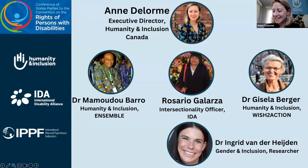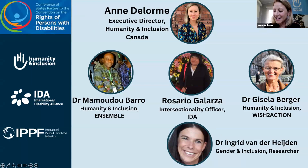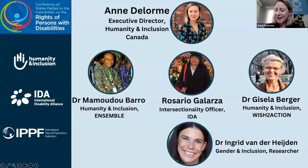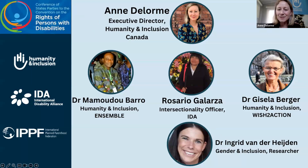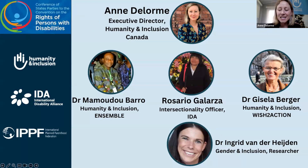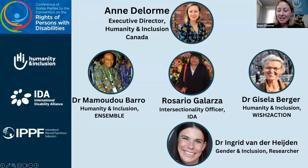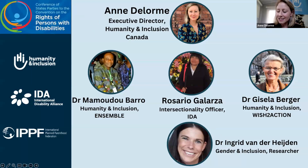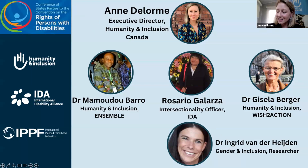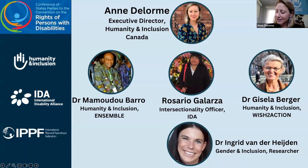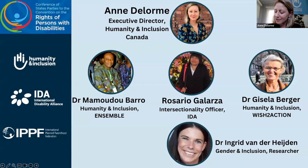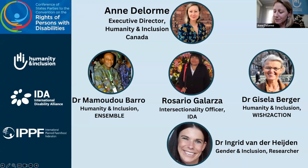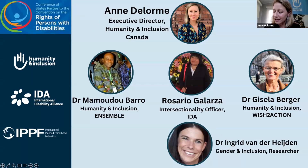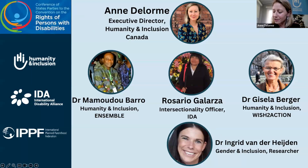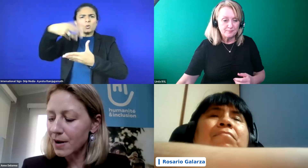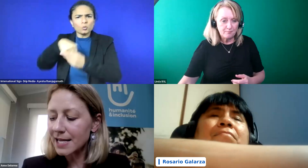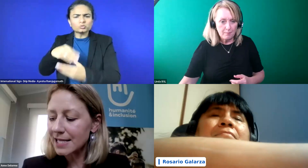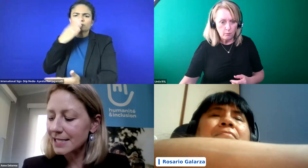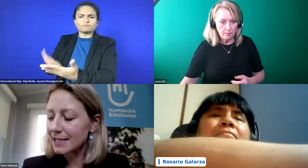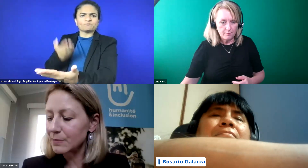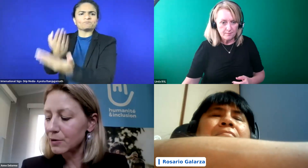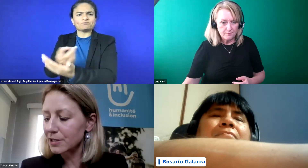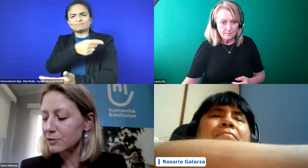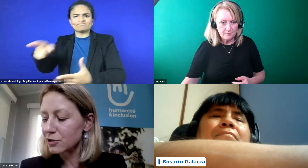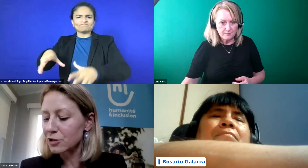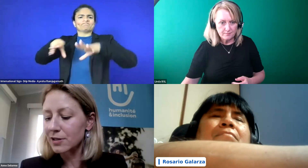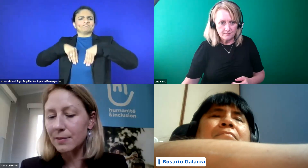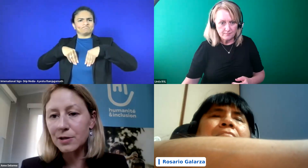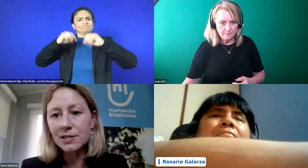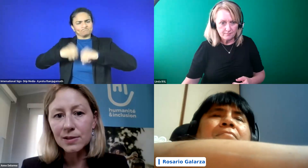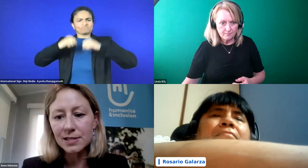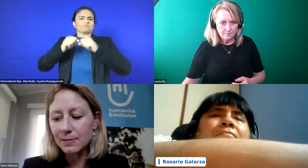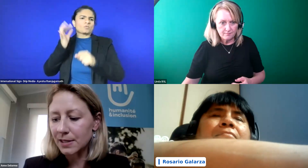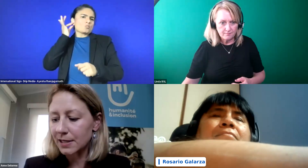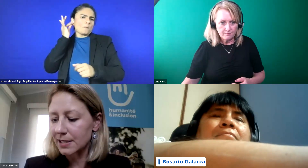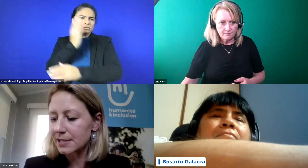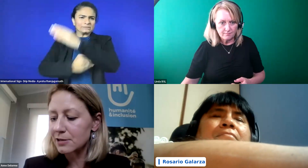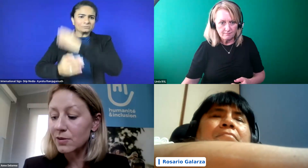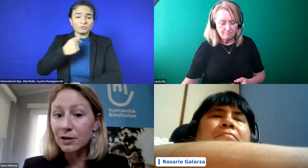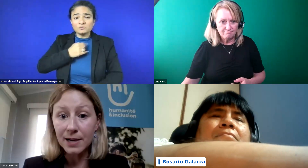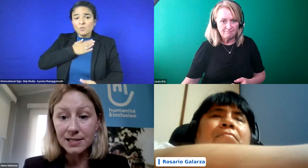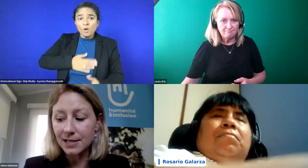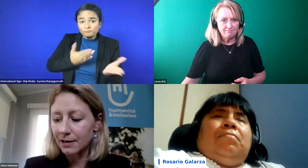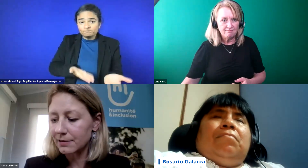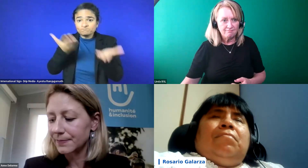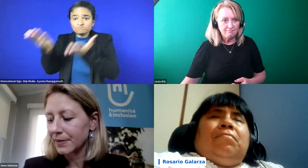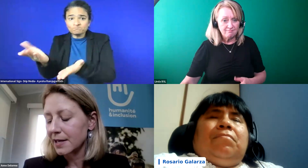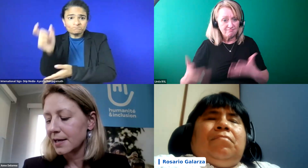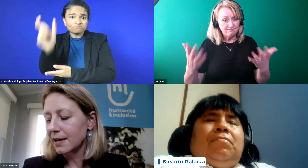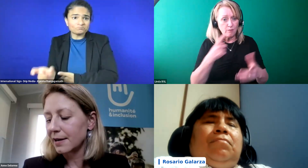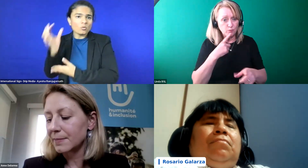again. Tell us, Rosario, why is it important to ensure that persons with disabilities know their rights to